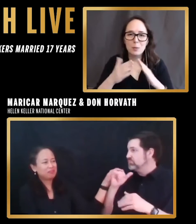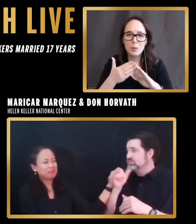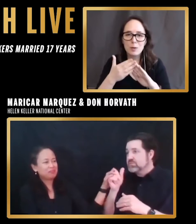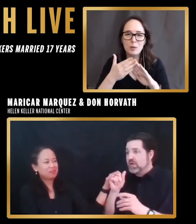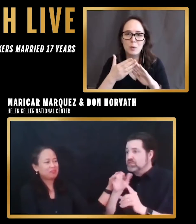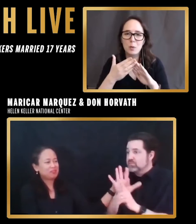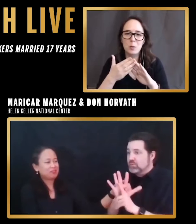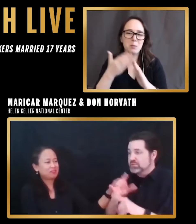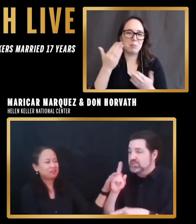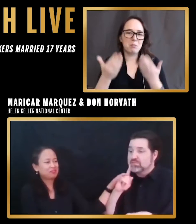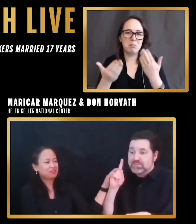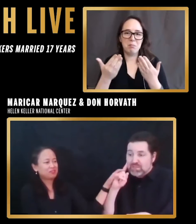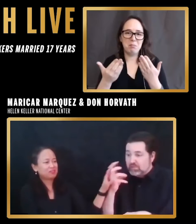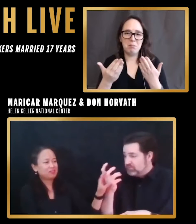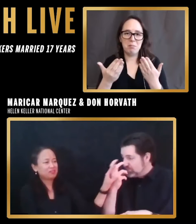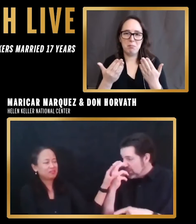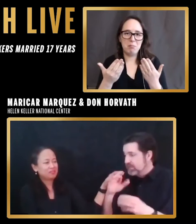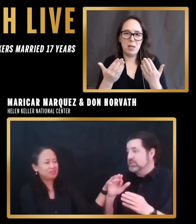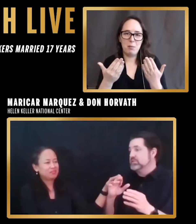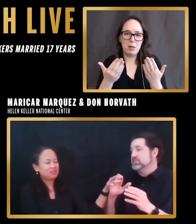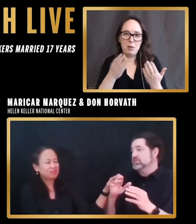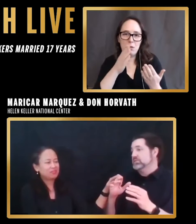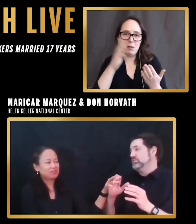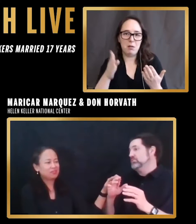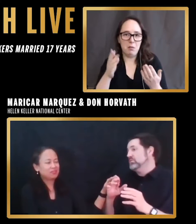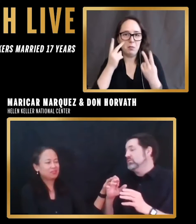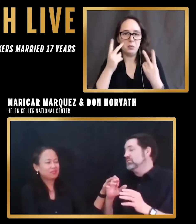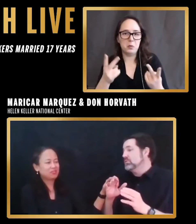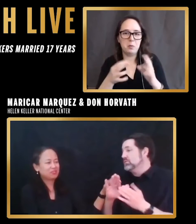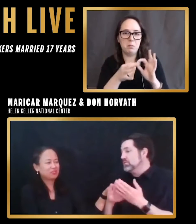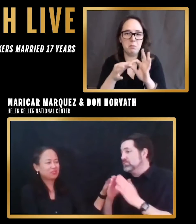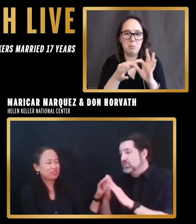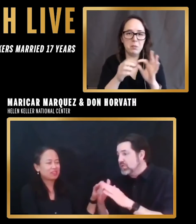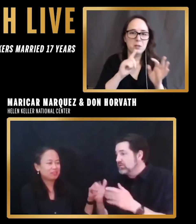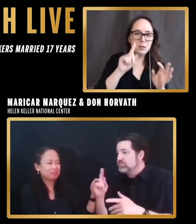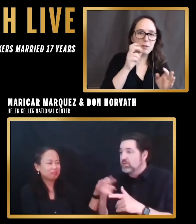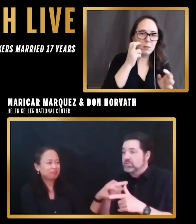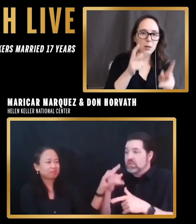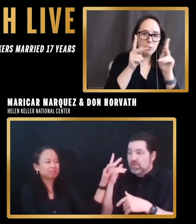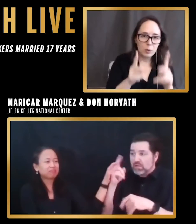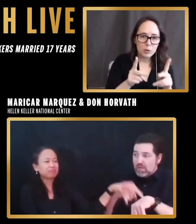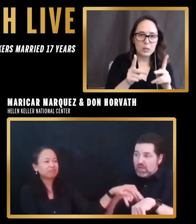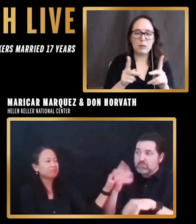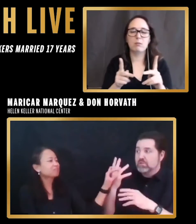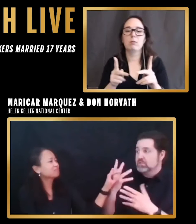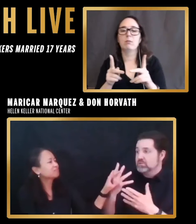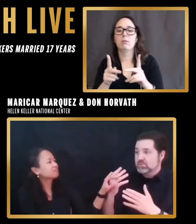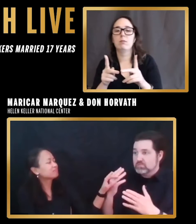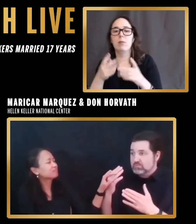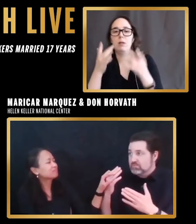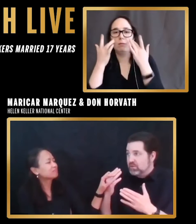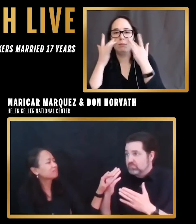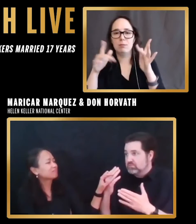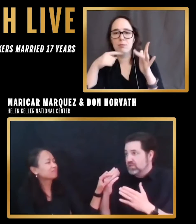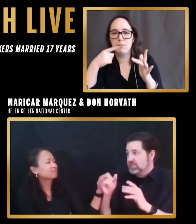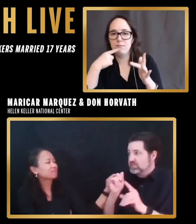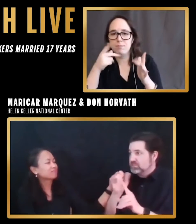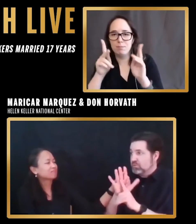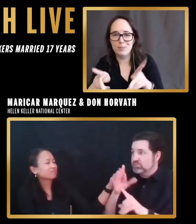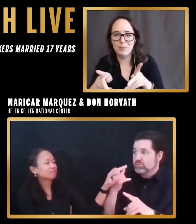for the first time a relationship between someone who's deaf, a person who's deafblind, and a person who's sighted and hearing,